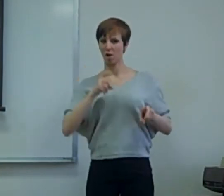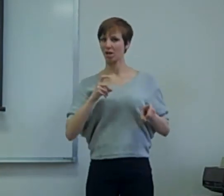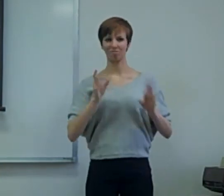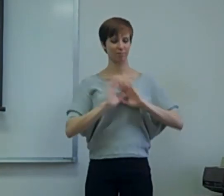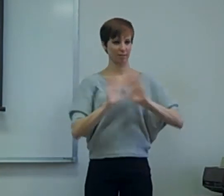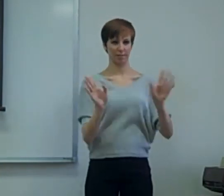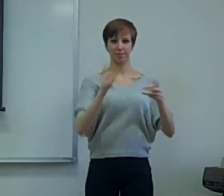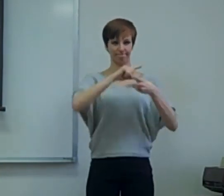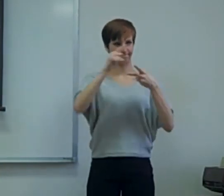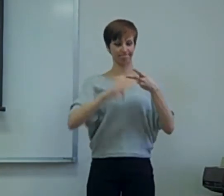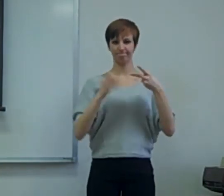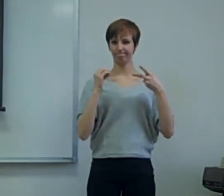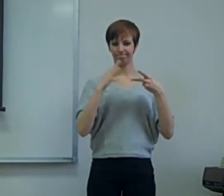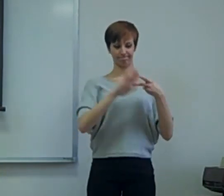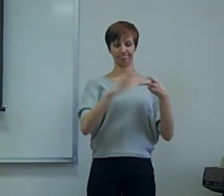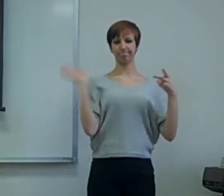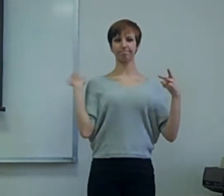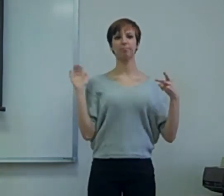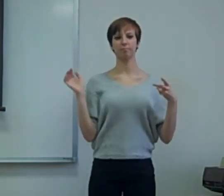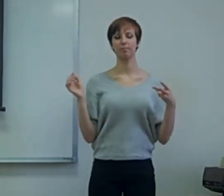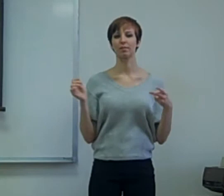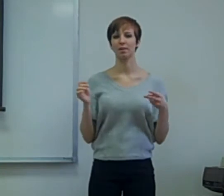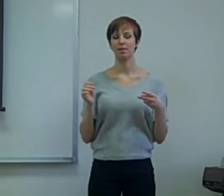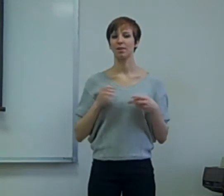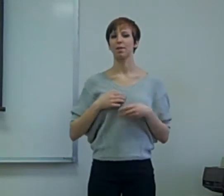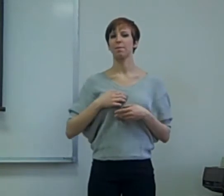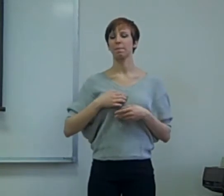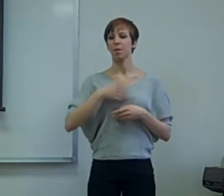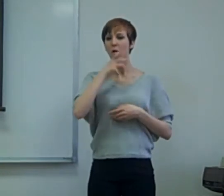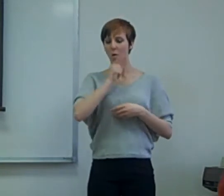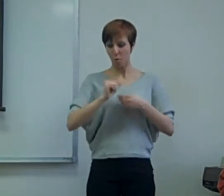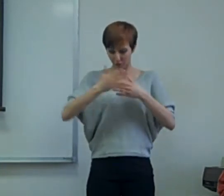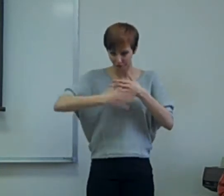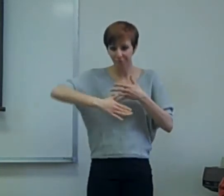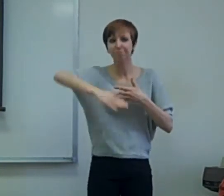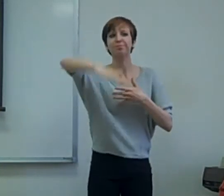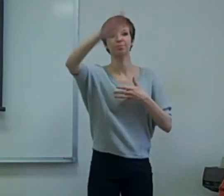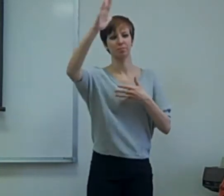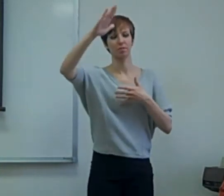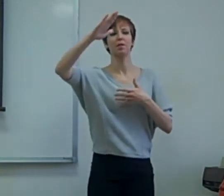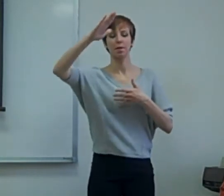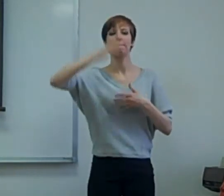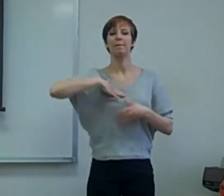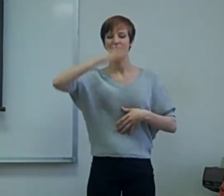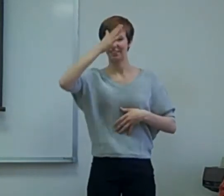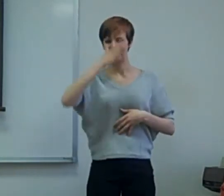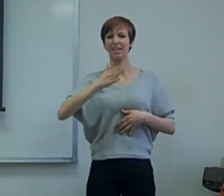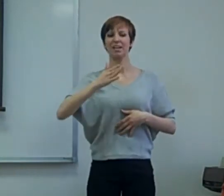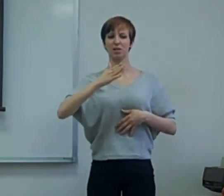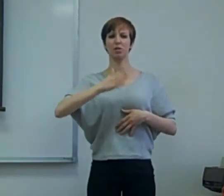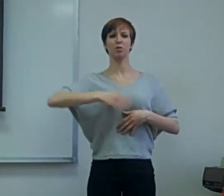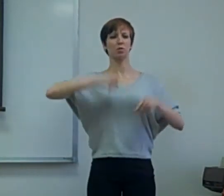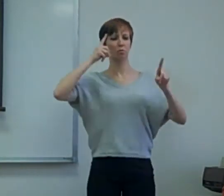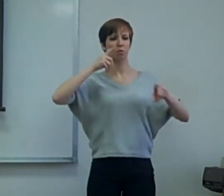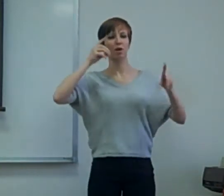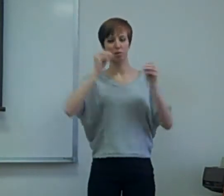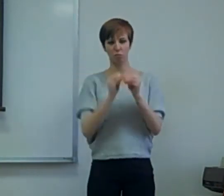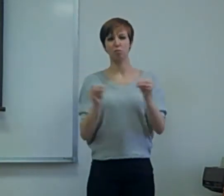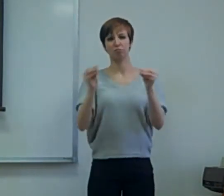as he's gotten older, he's a little bit better. He cried a lot when my brother died, so that was, I've seen him cry a lot more.